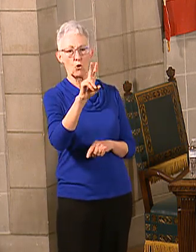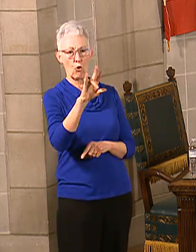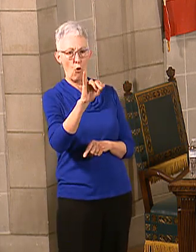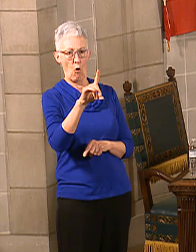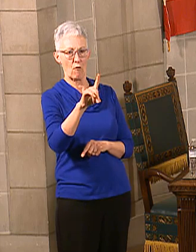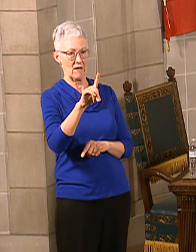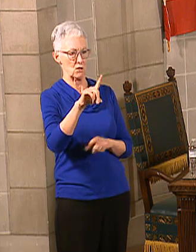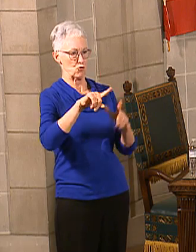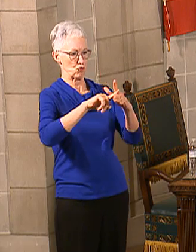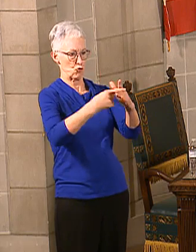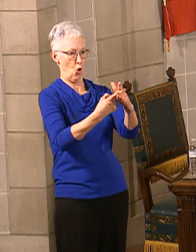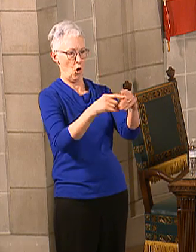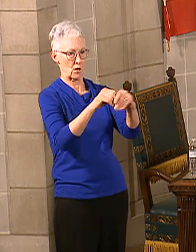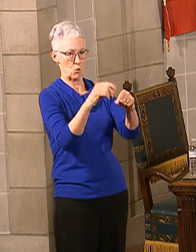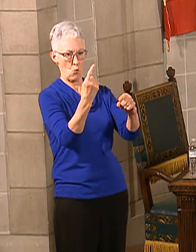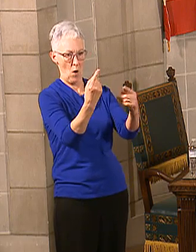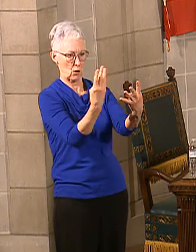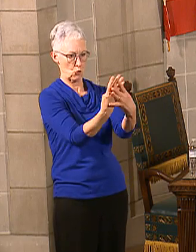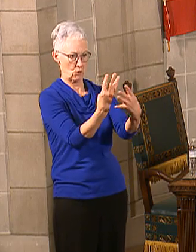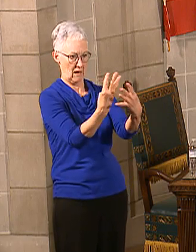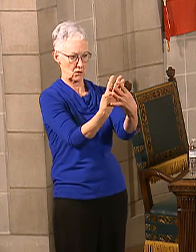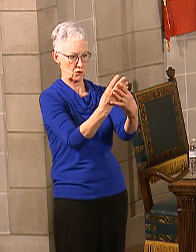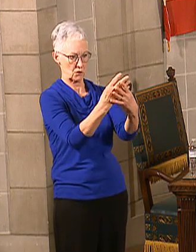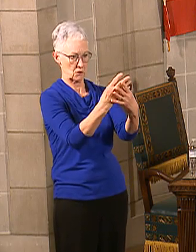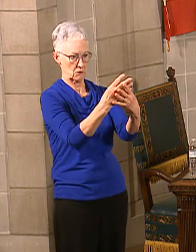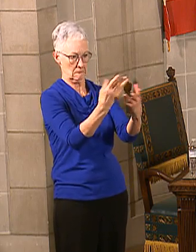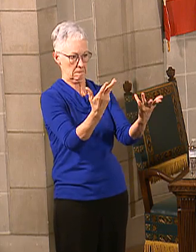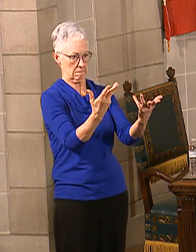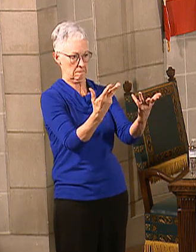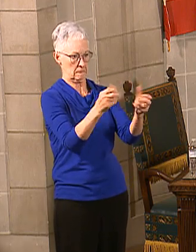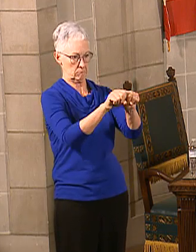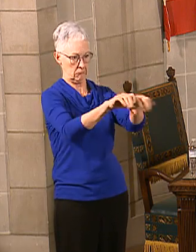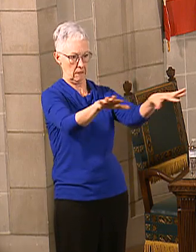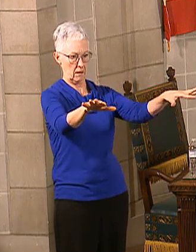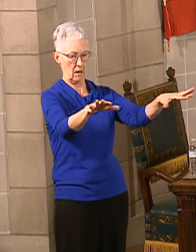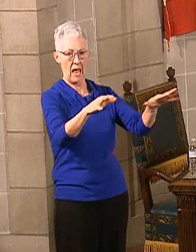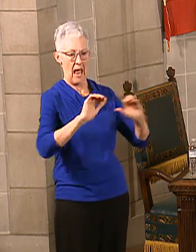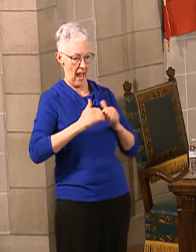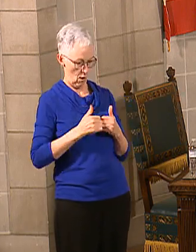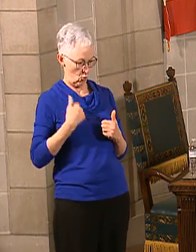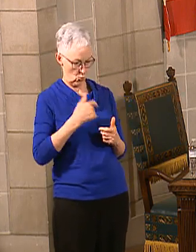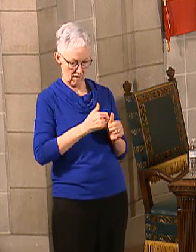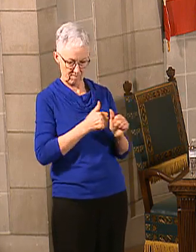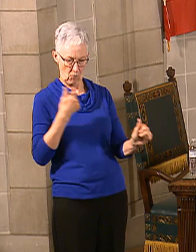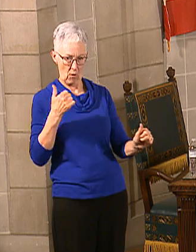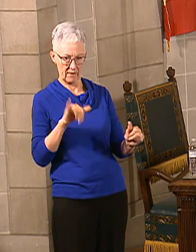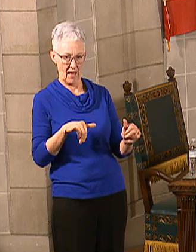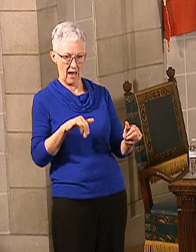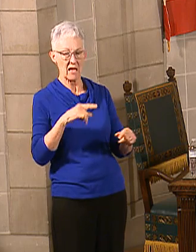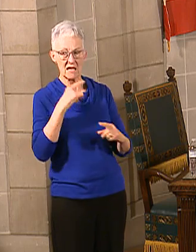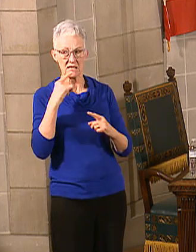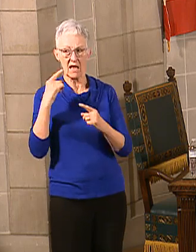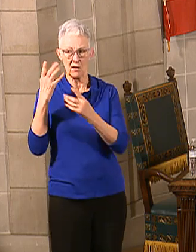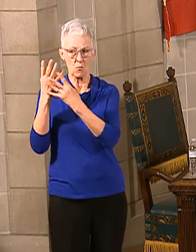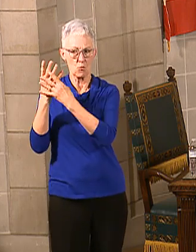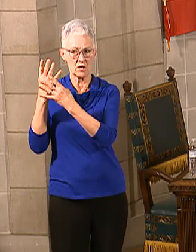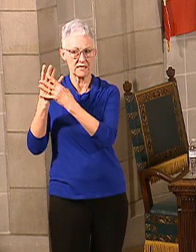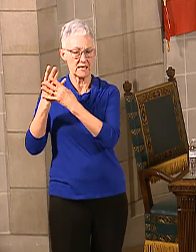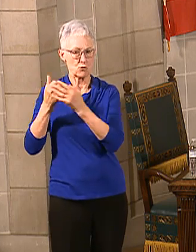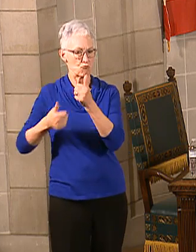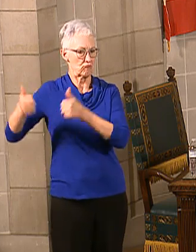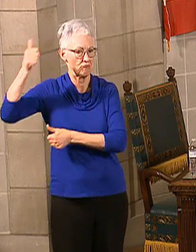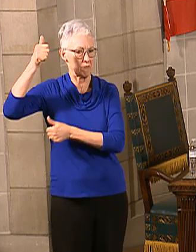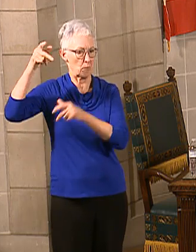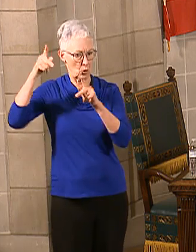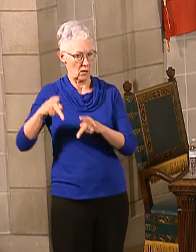there, and what are we doing here at the state of Nebraska to prevent that? Scott Frakes has a whole plan, a contingency plan for how we're gonna operate under this. And part of it